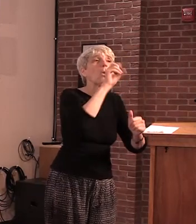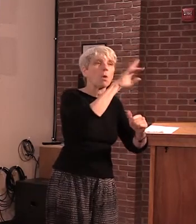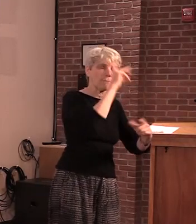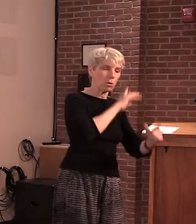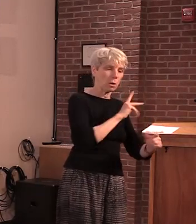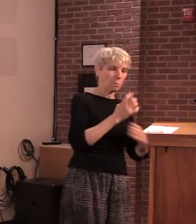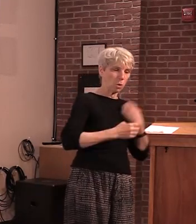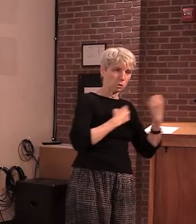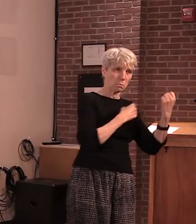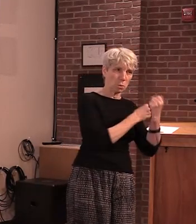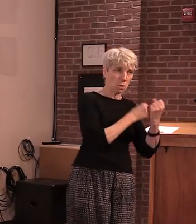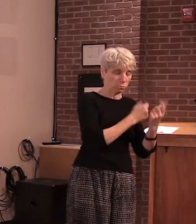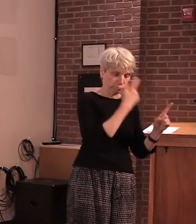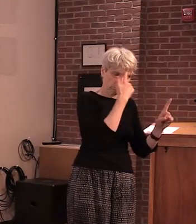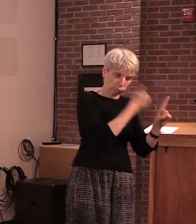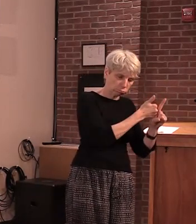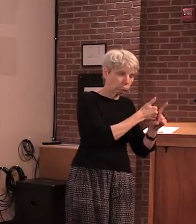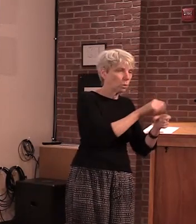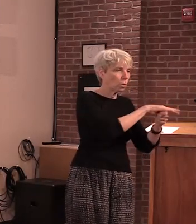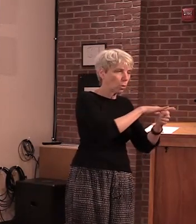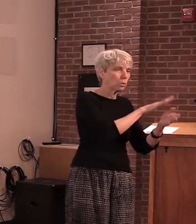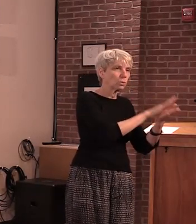districts put that program together.